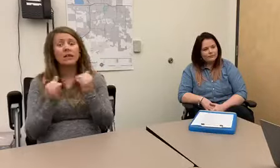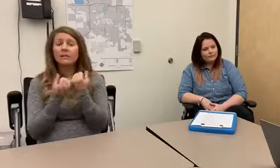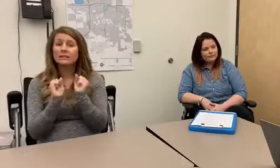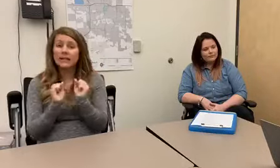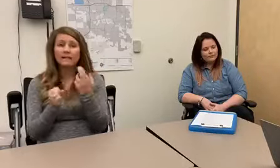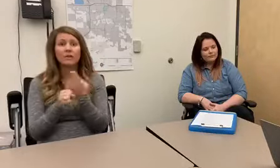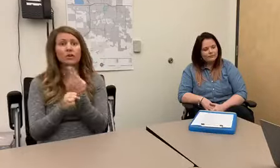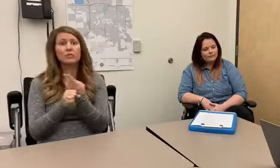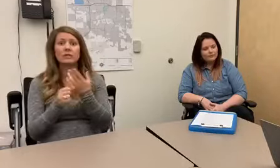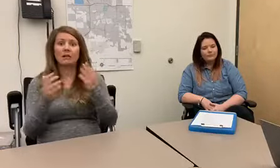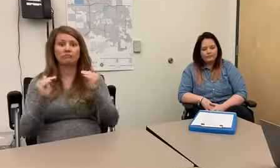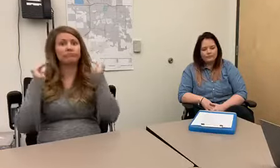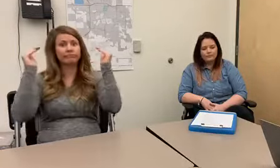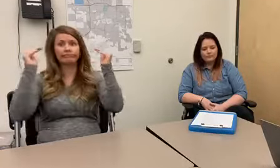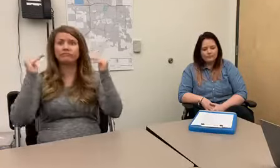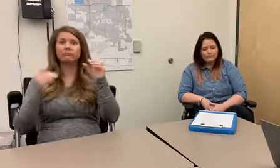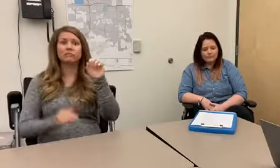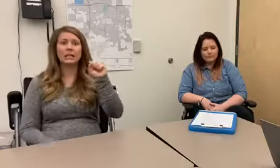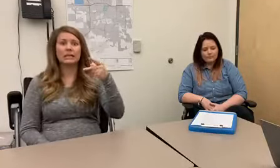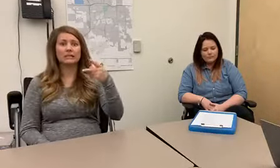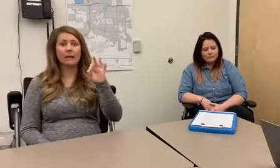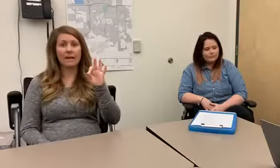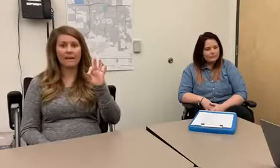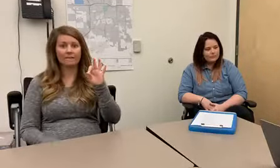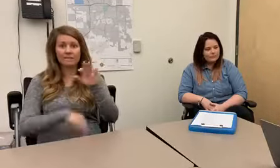high SPF sunblock. Yeah.